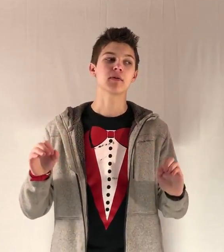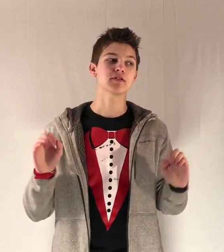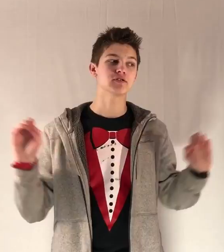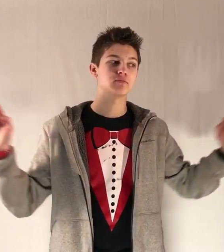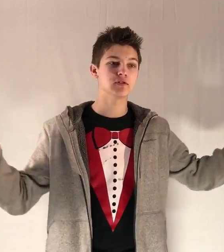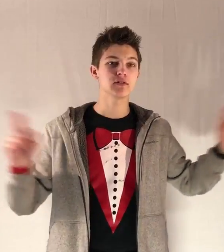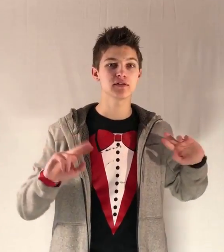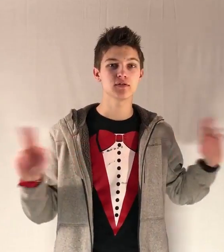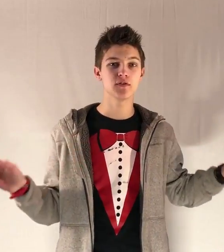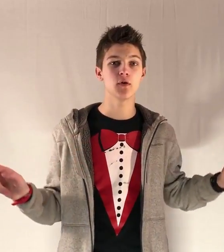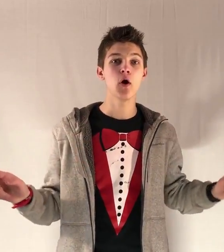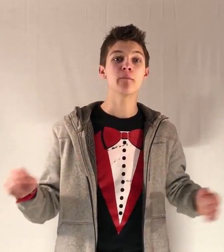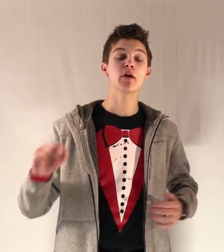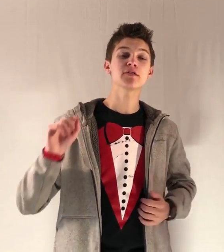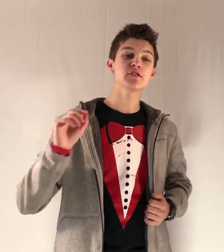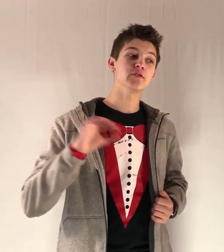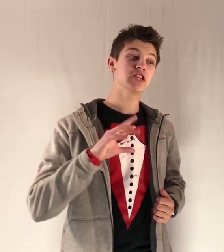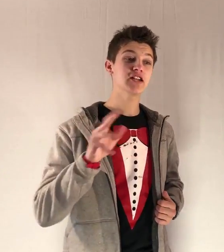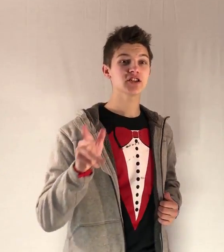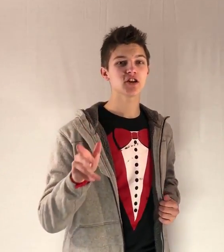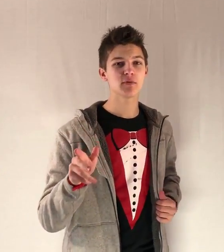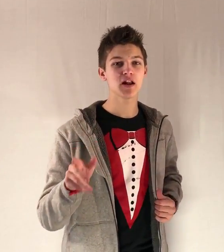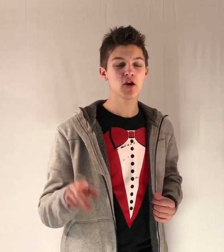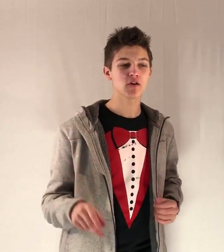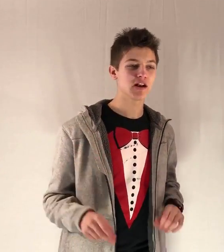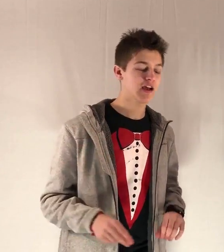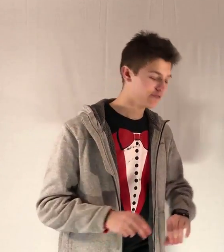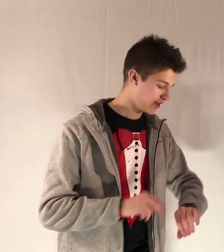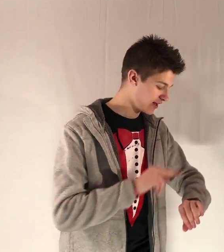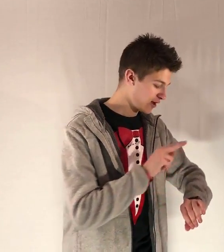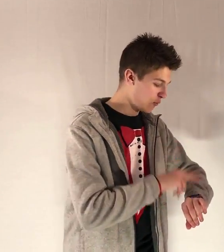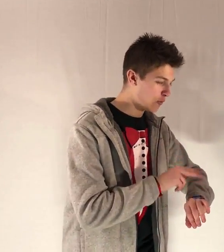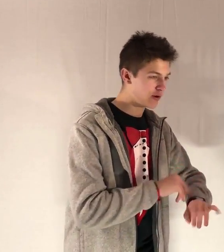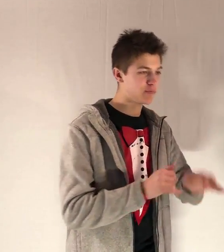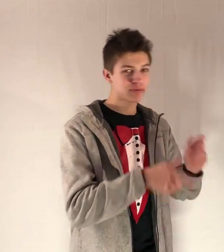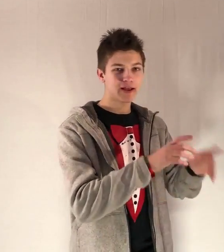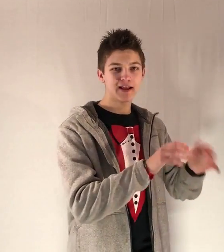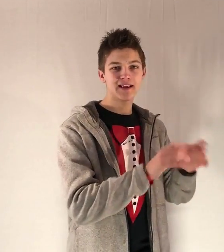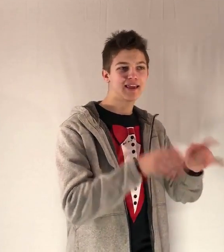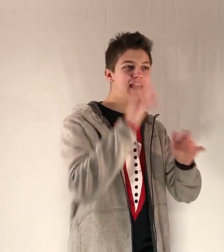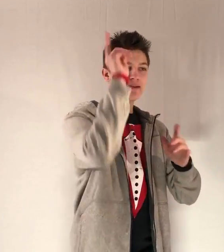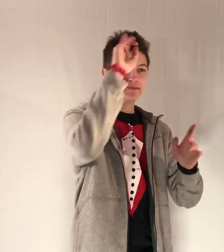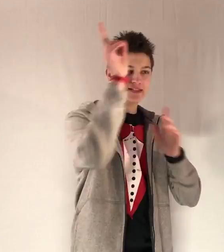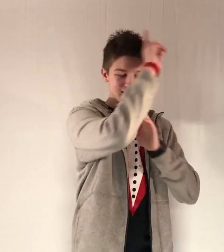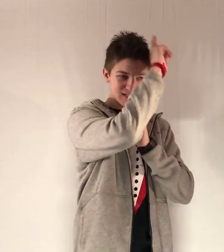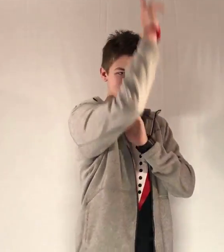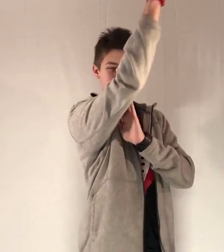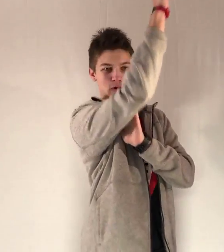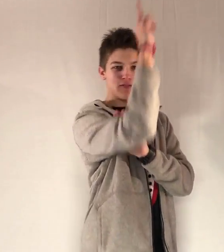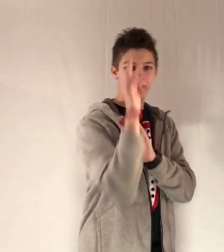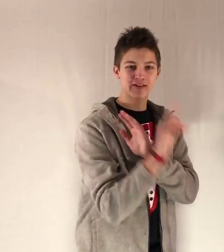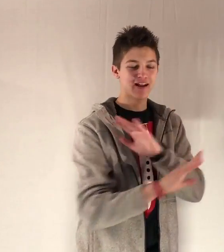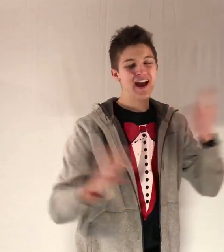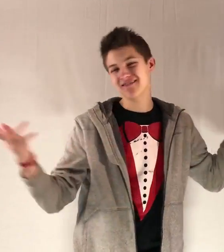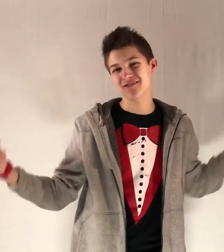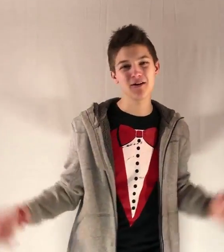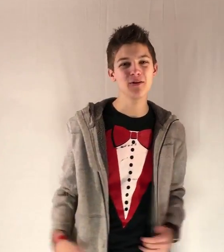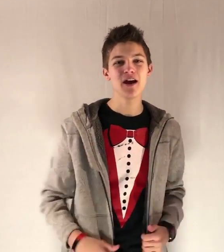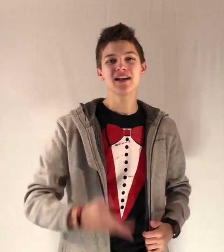understood between the two of you. But also, if you change a little bit, you can have want to play games at 12 o'clock. I don't know. It's up to